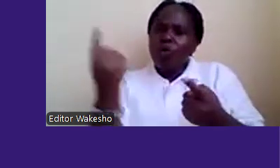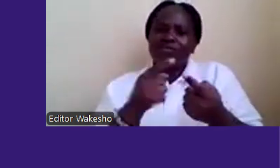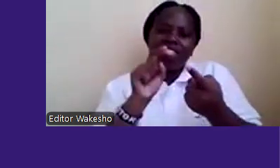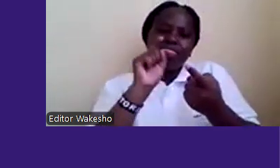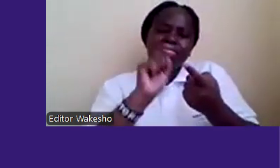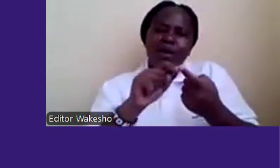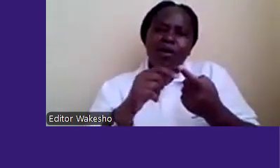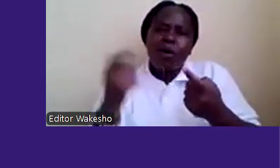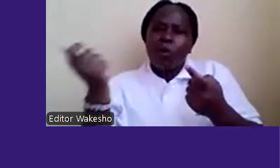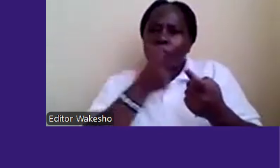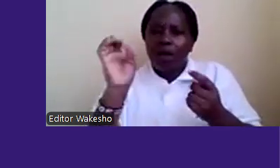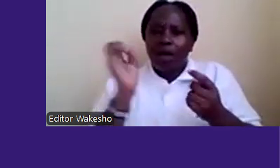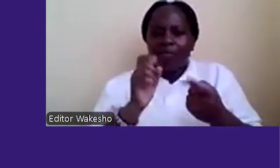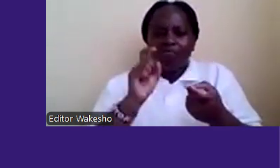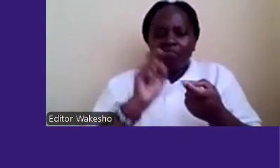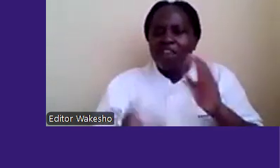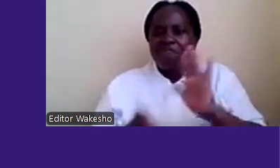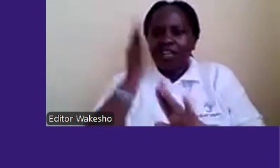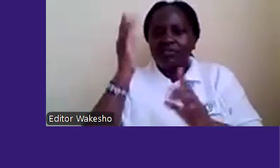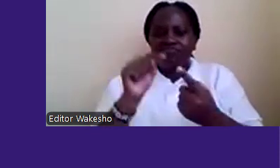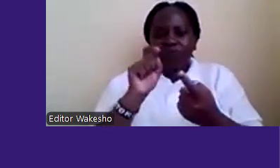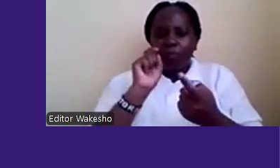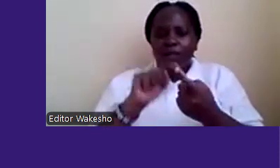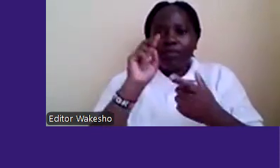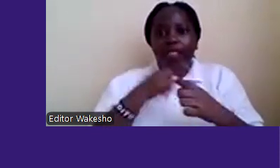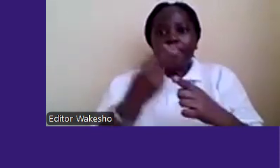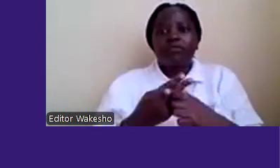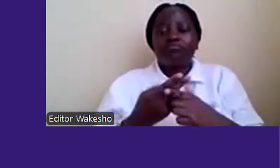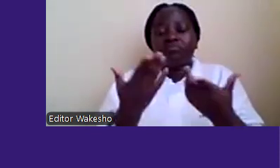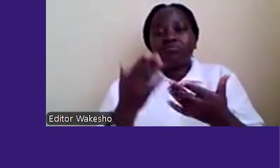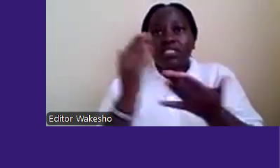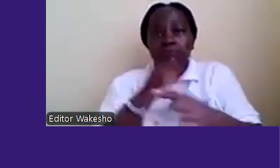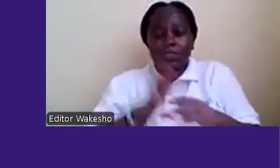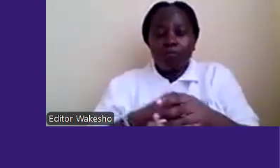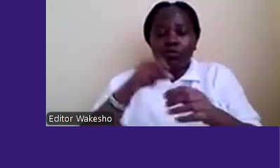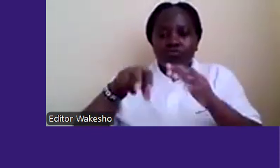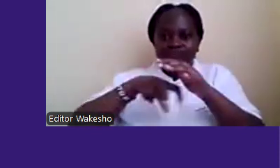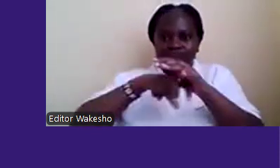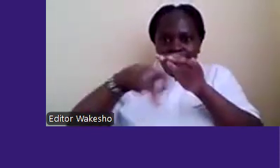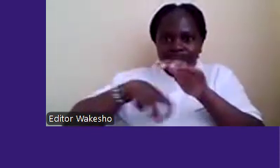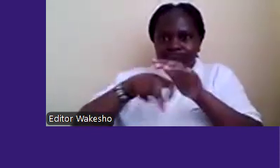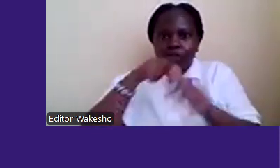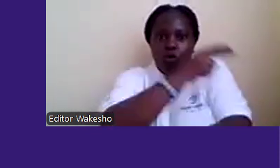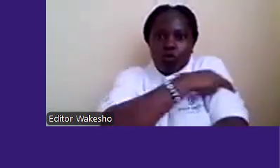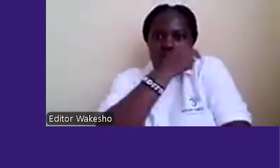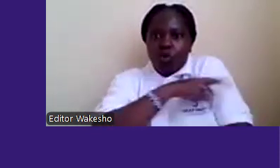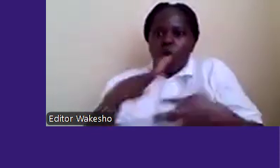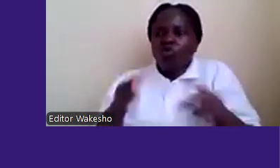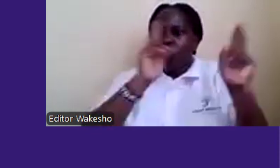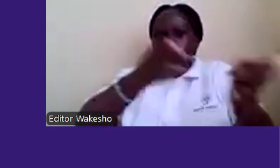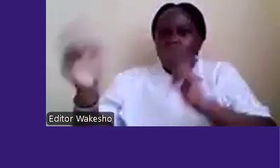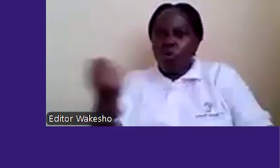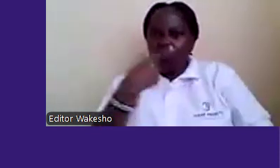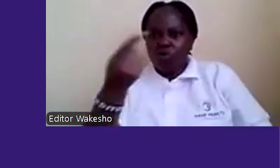painful, very quick, right? Sometimes you can do a screening test at a clinic or a pharmacy. Sometimes they